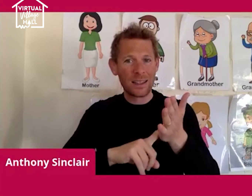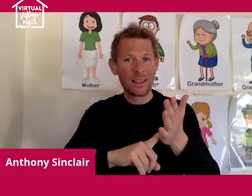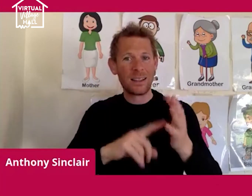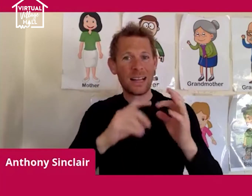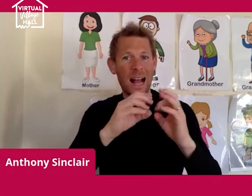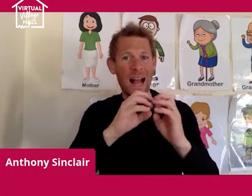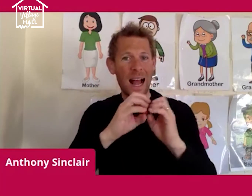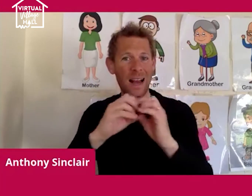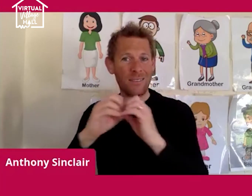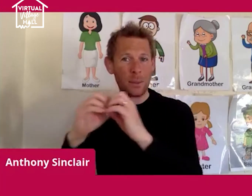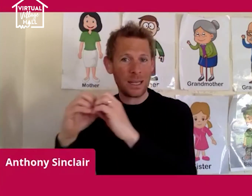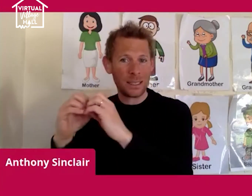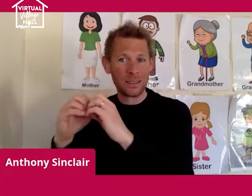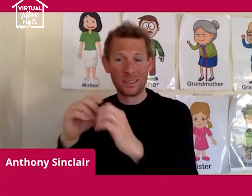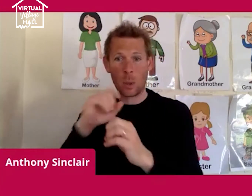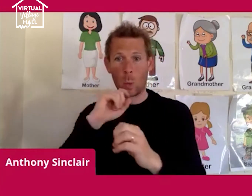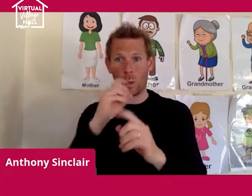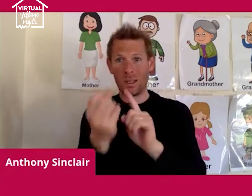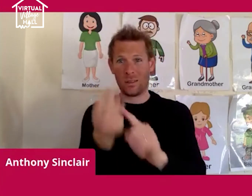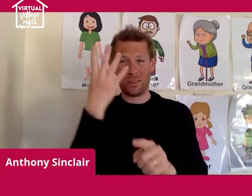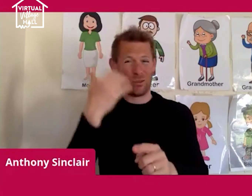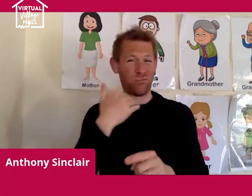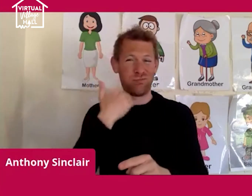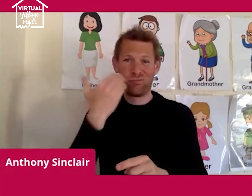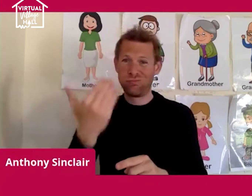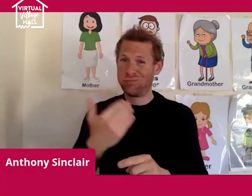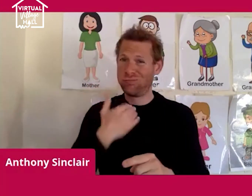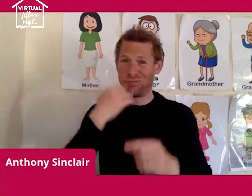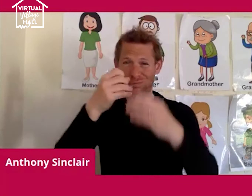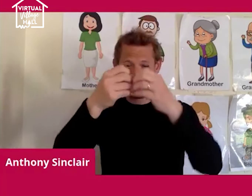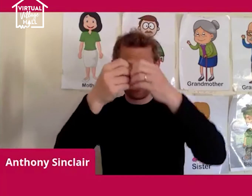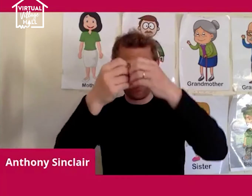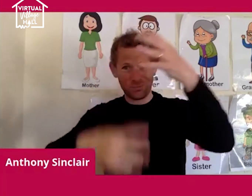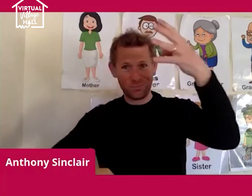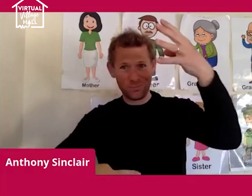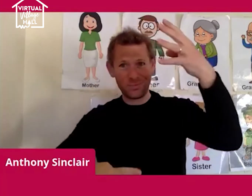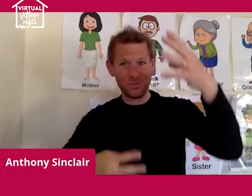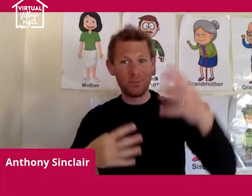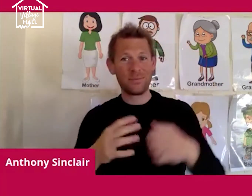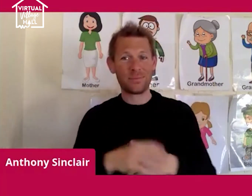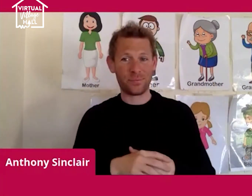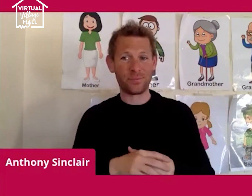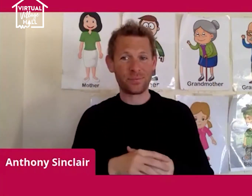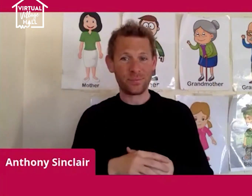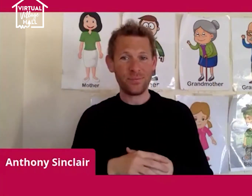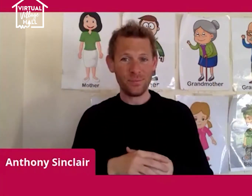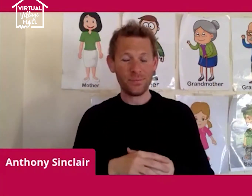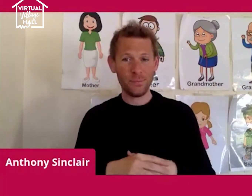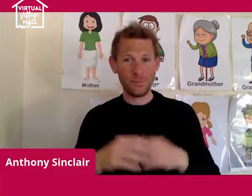BSL alphabet. Then they'll pop up loads of resources that you can follow.